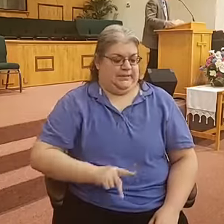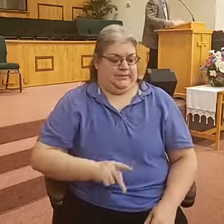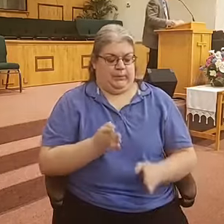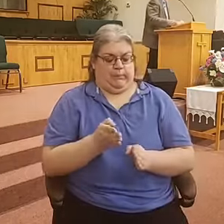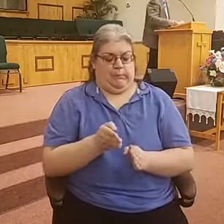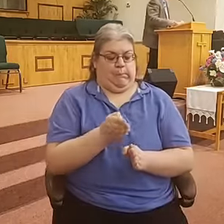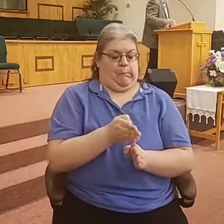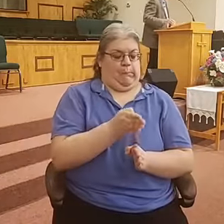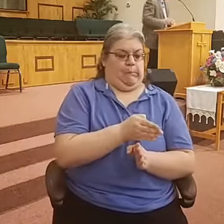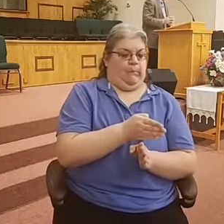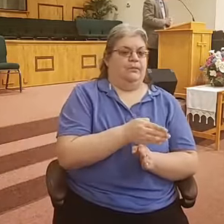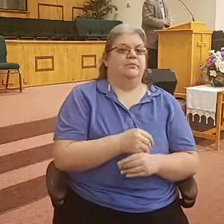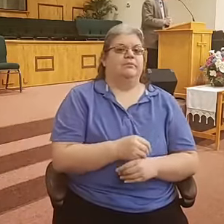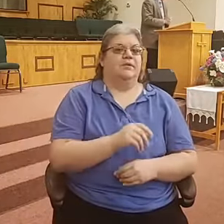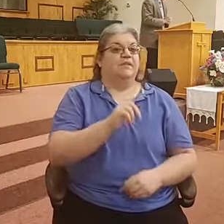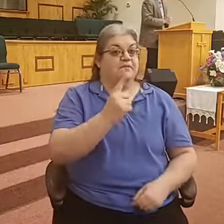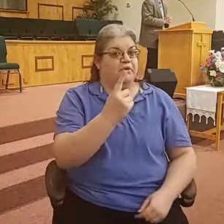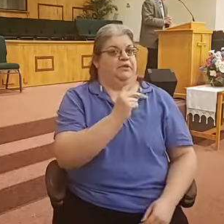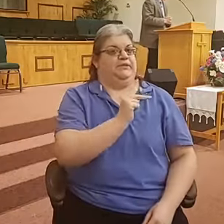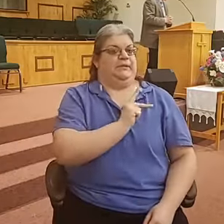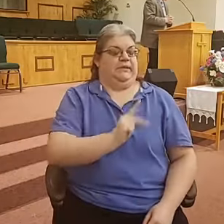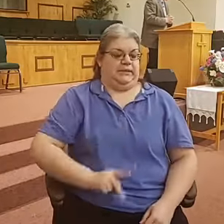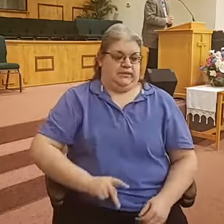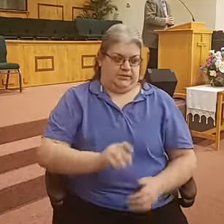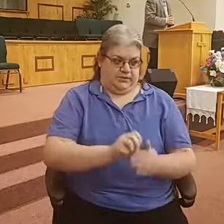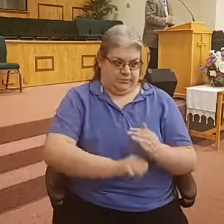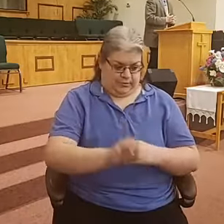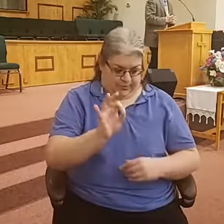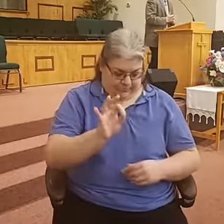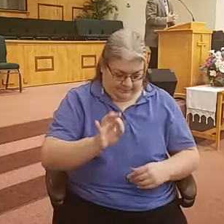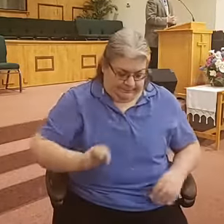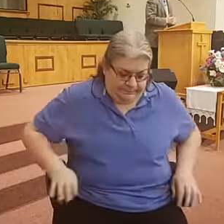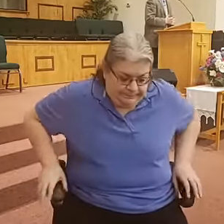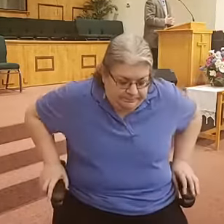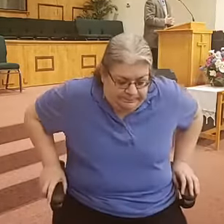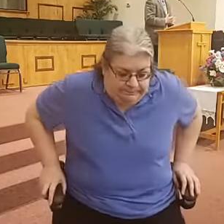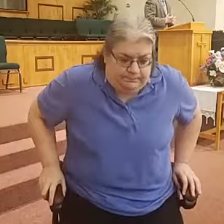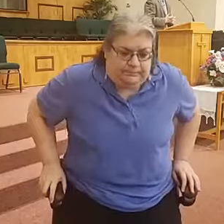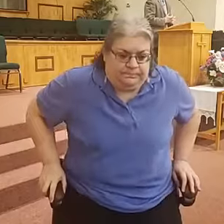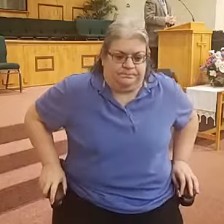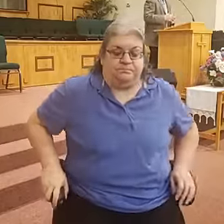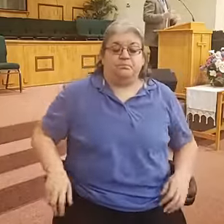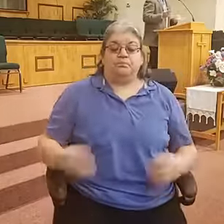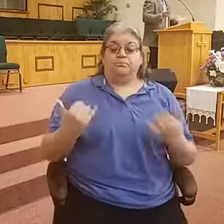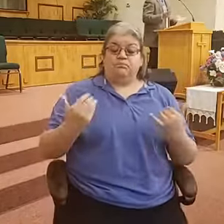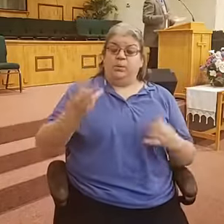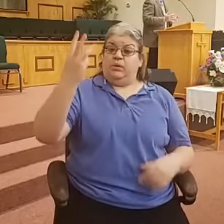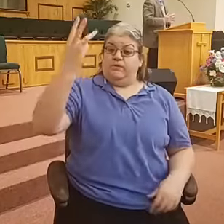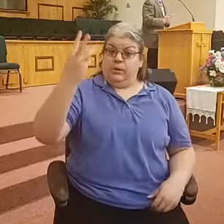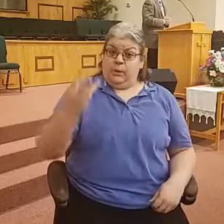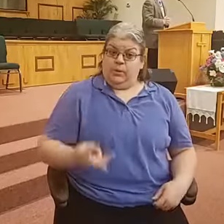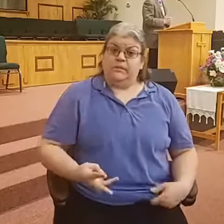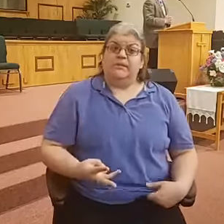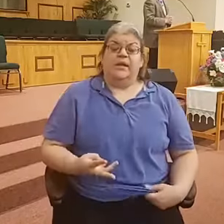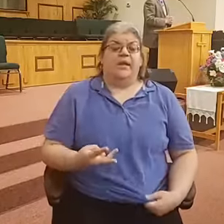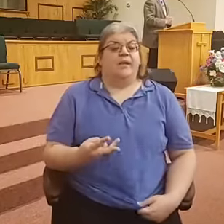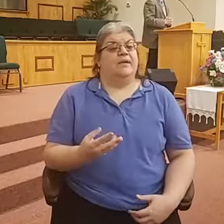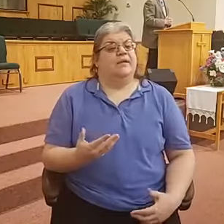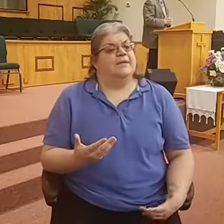to the left. 1 Kings. And so on Wednesday nights right now, I'm leaving it wide open as